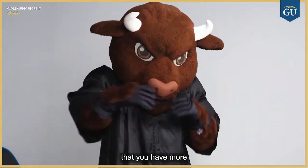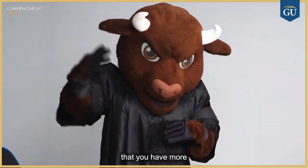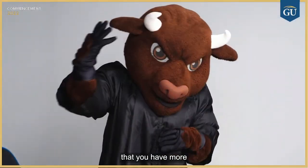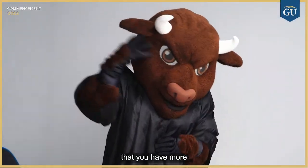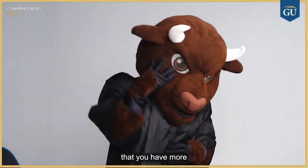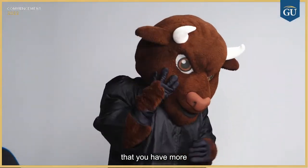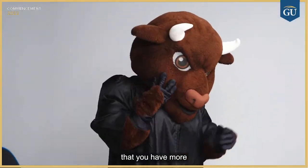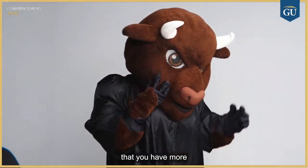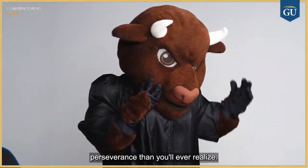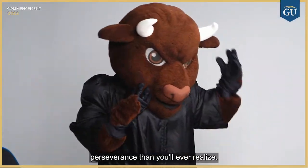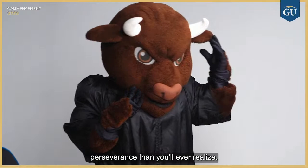have more